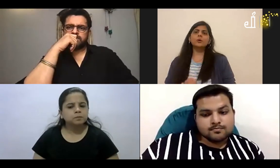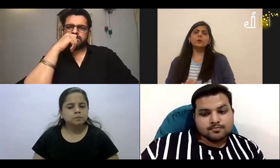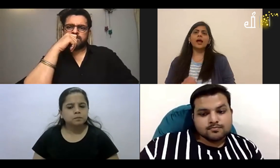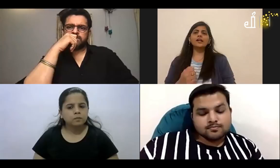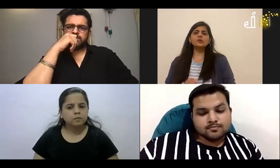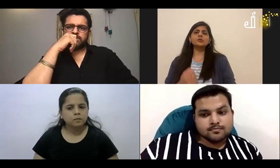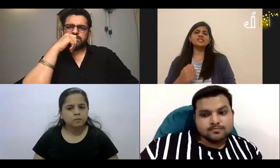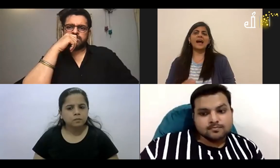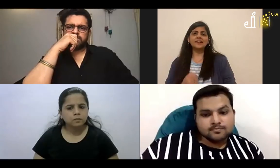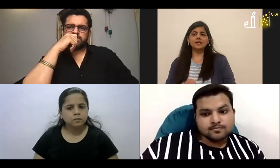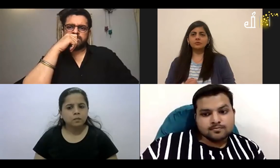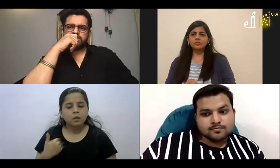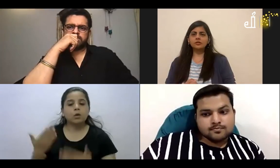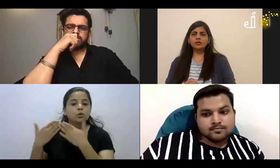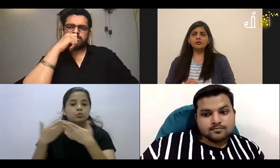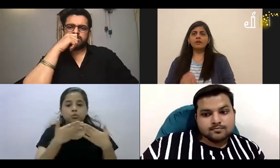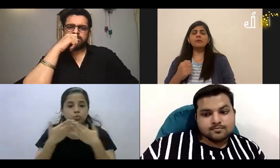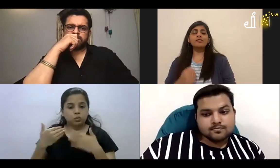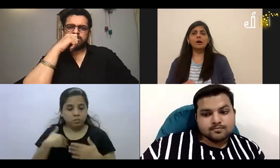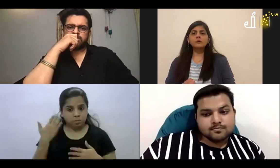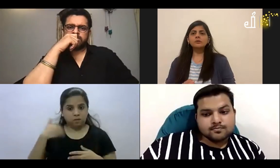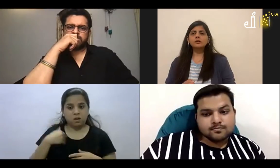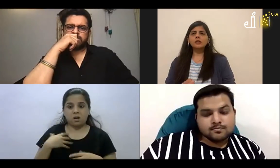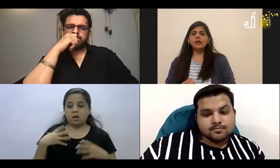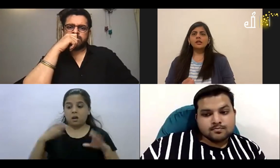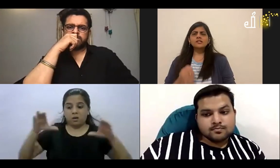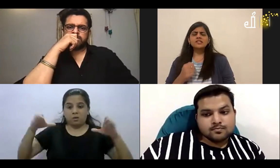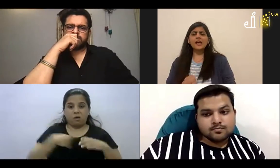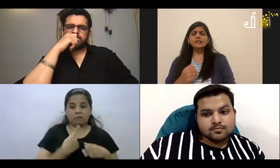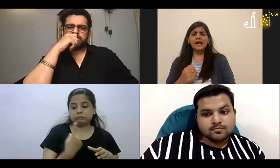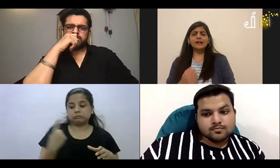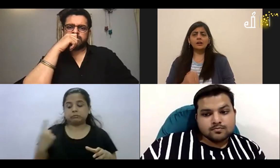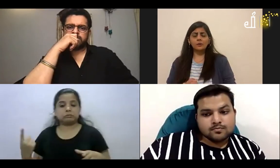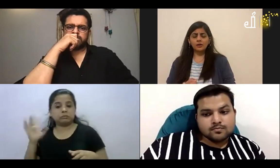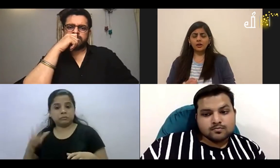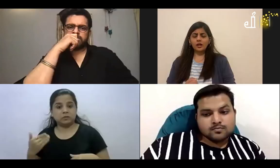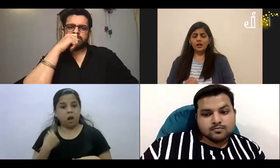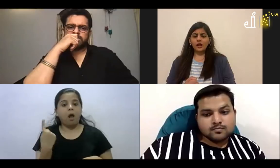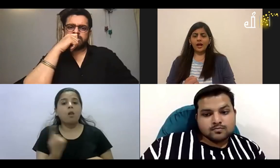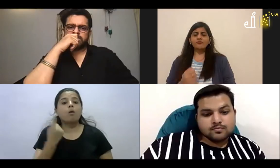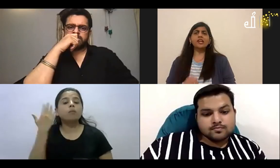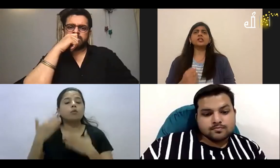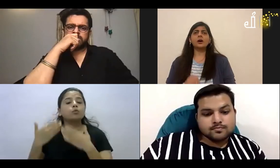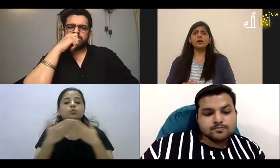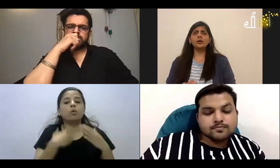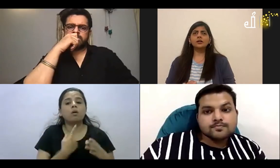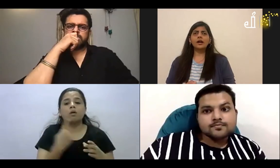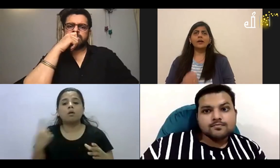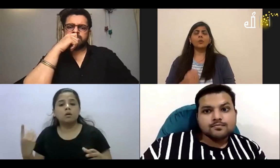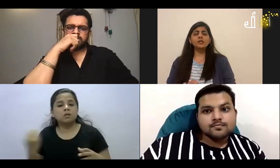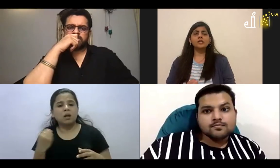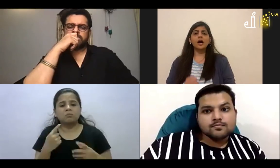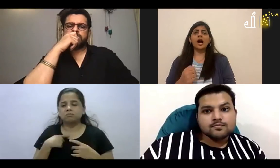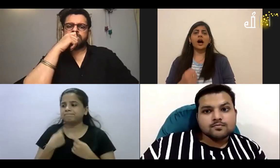In school, I used to stand out from a crowd, stand alone and face the corner